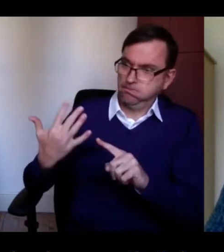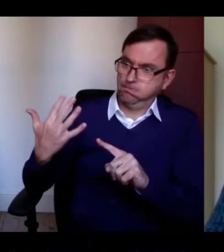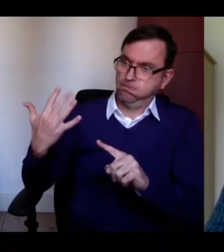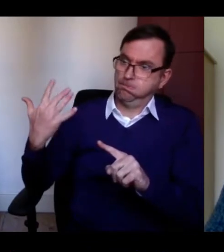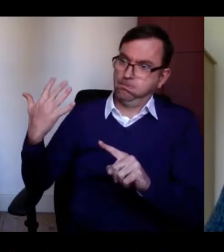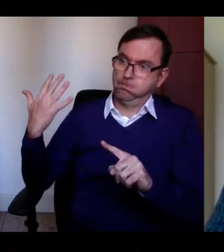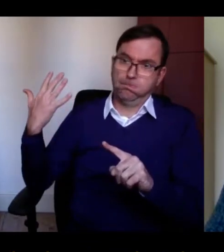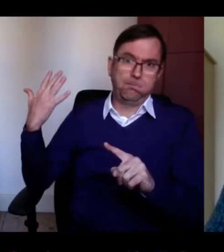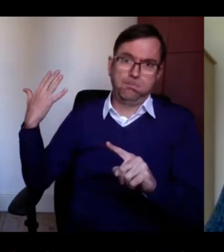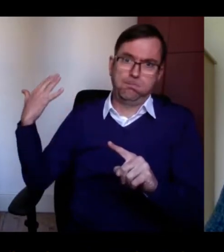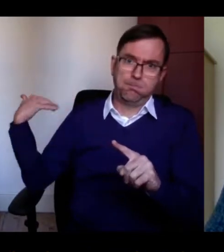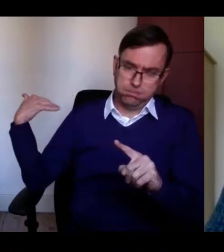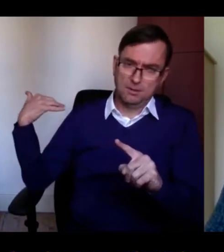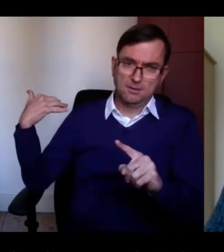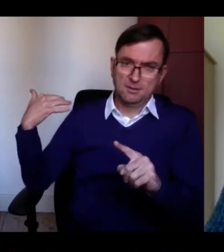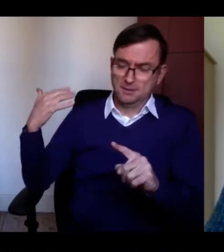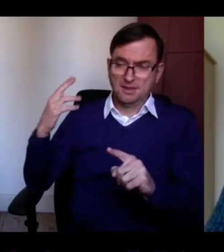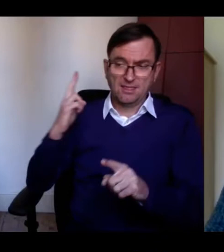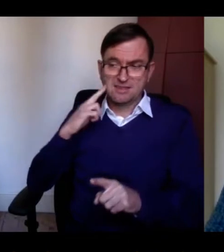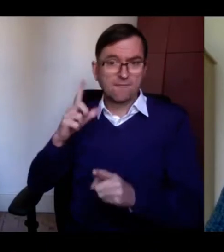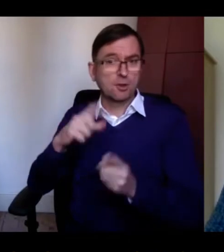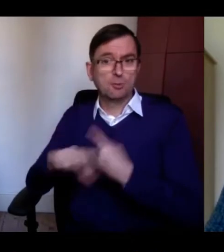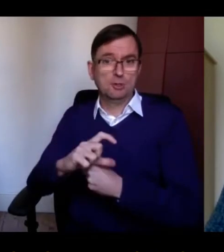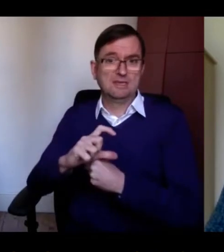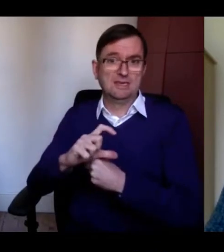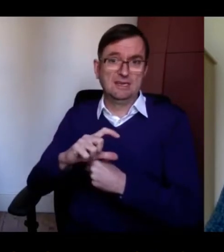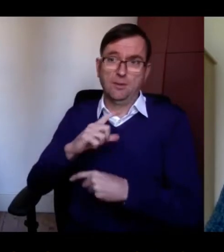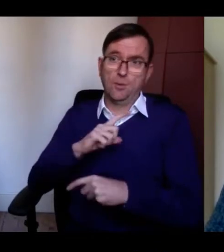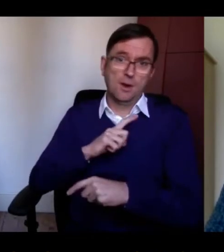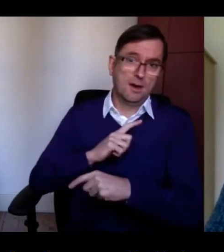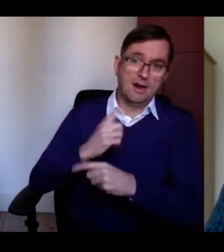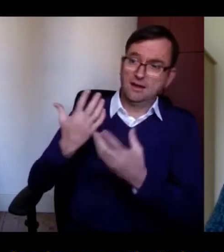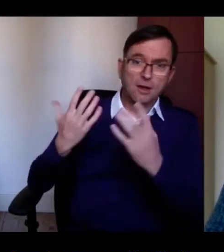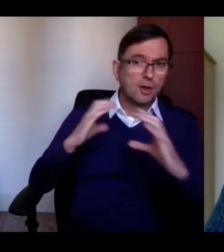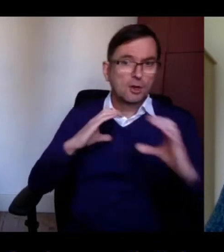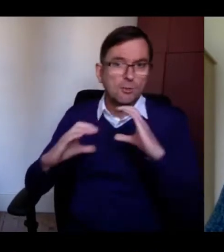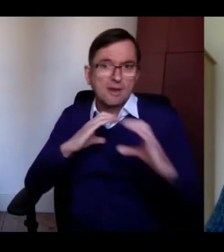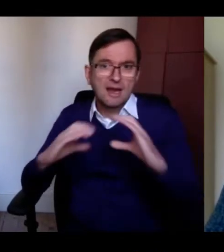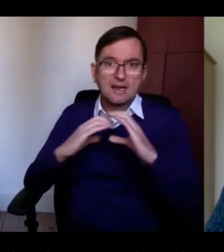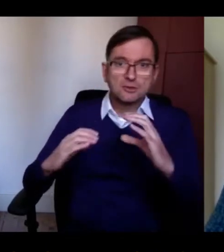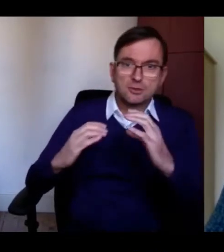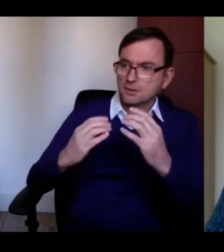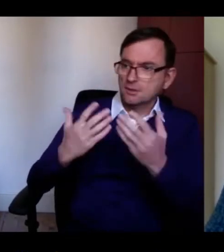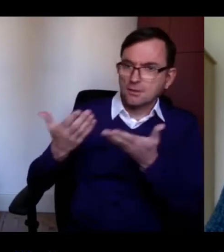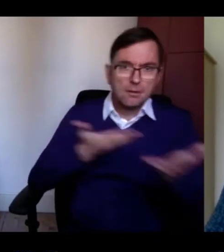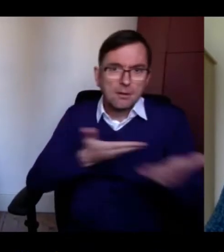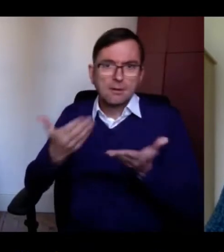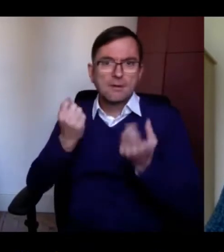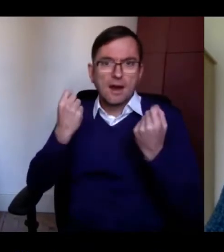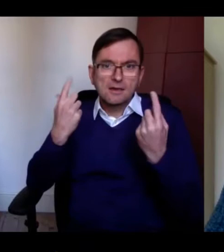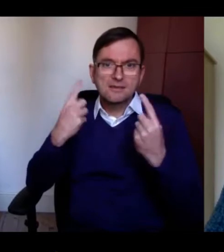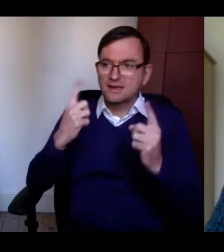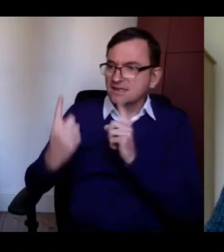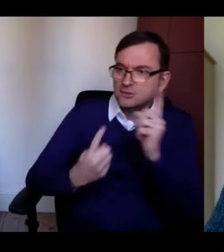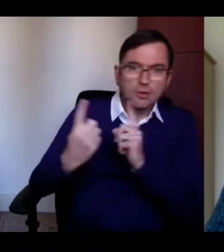is a language that's being sort of used for many years by the deaf community. It's the way we